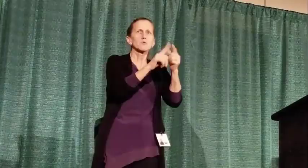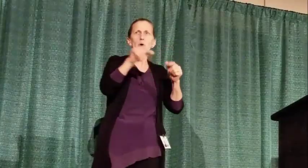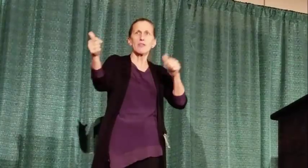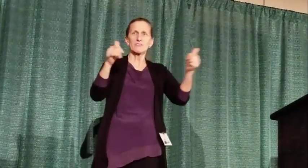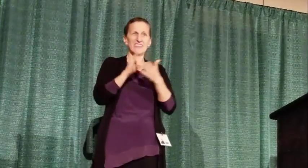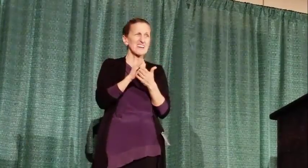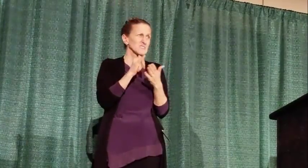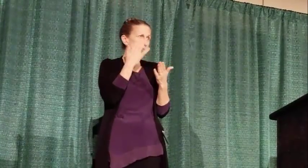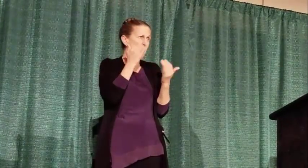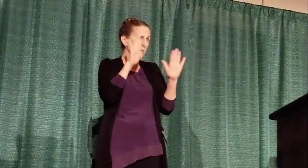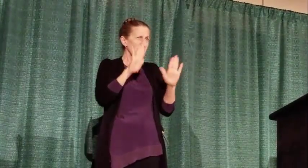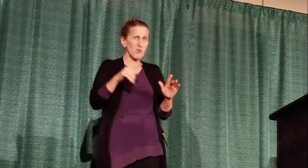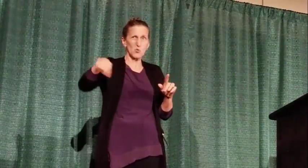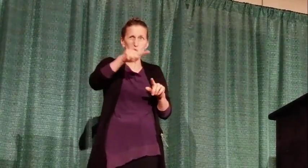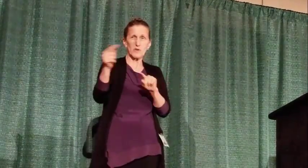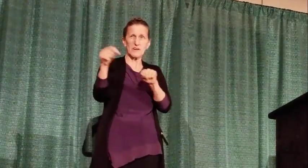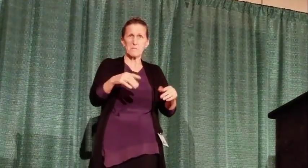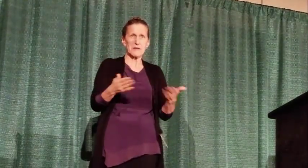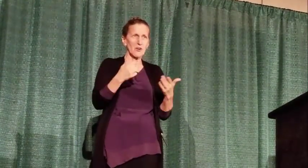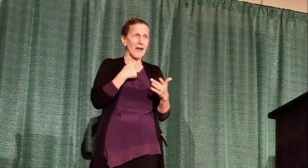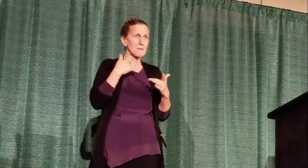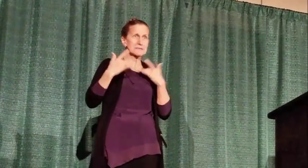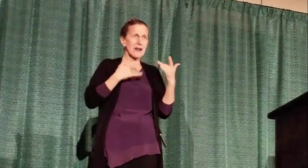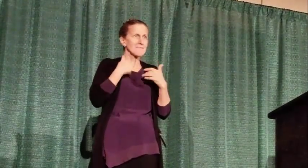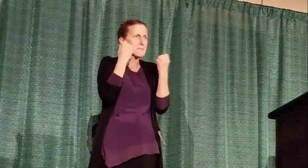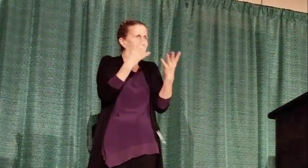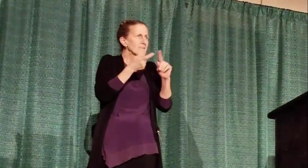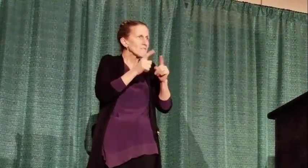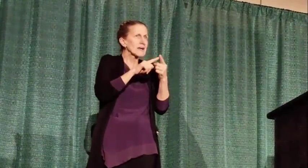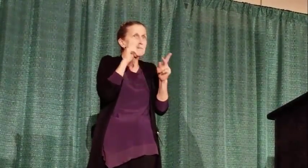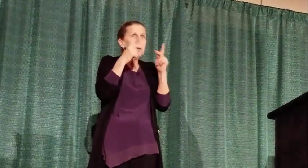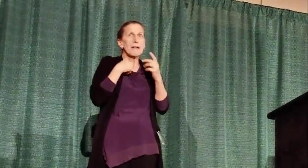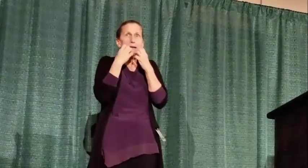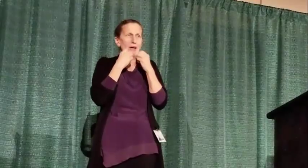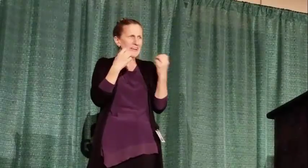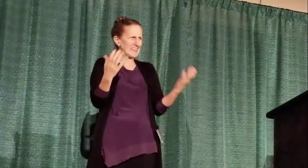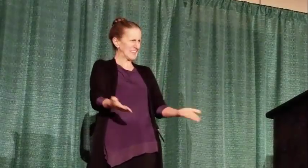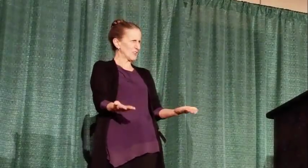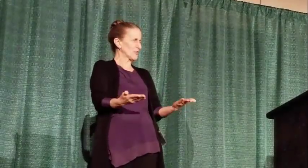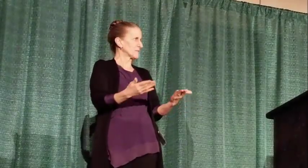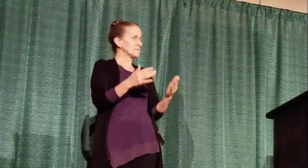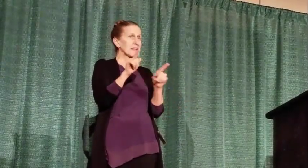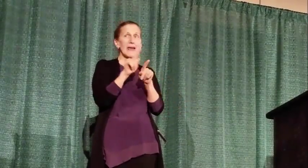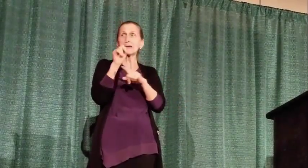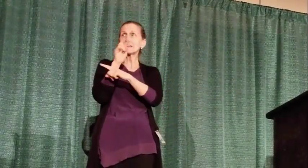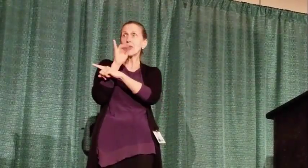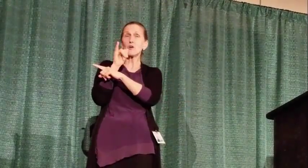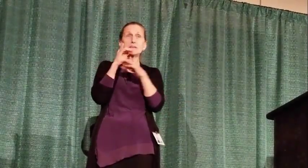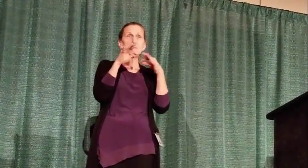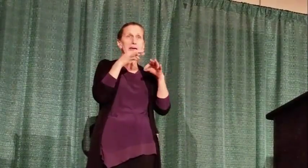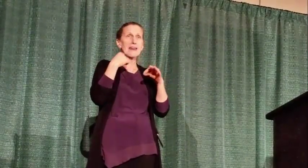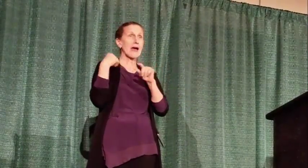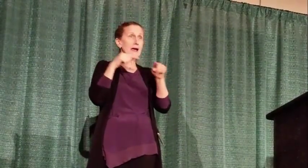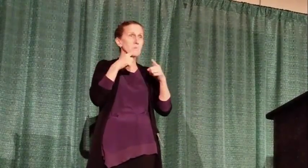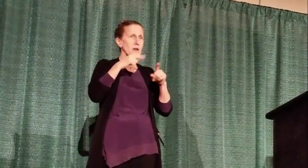are doing here. And I'm so excited to have so many friends and people I care about who live right here in this area. And like Kerry said, I was here when I was a